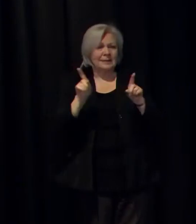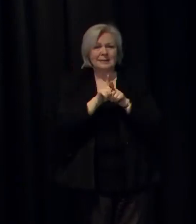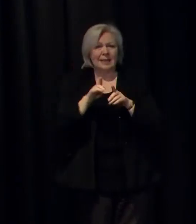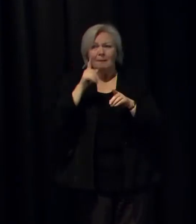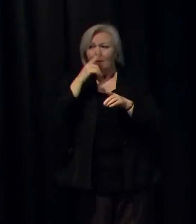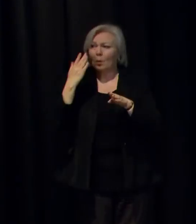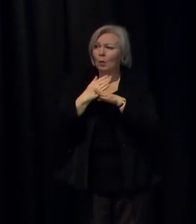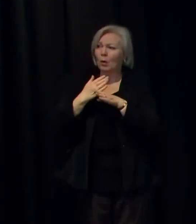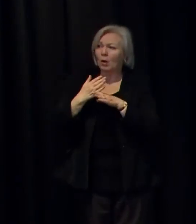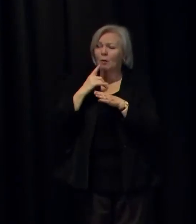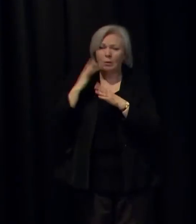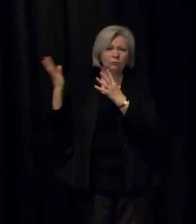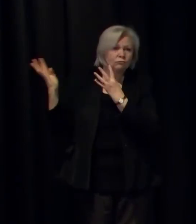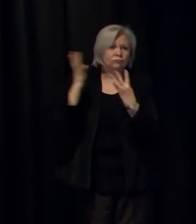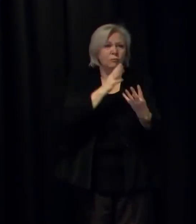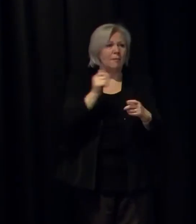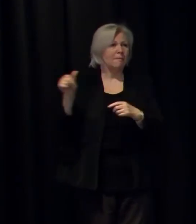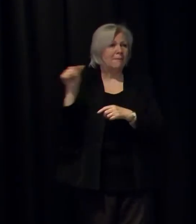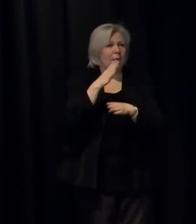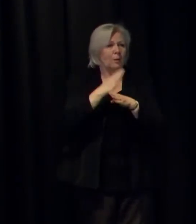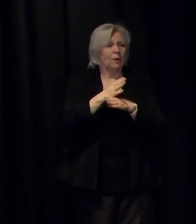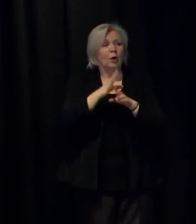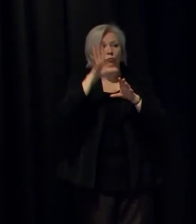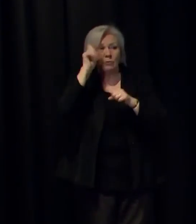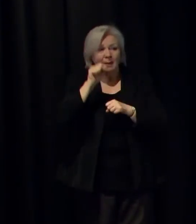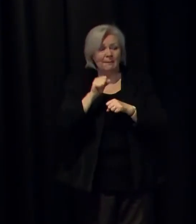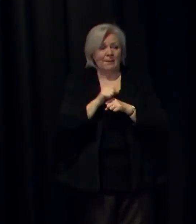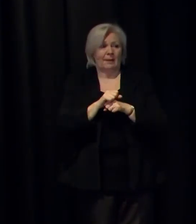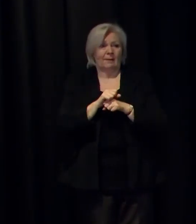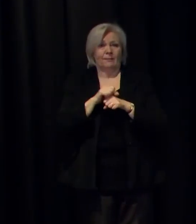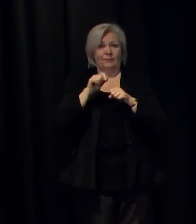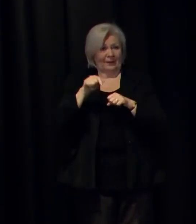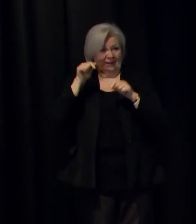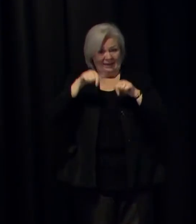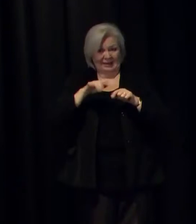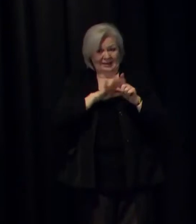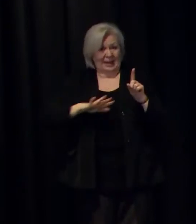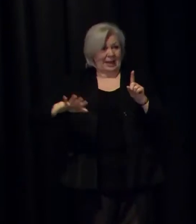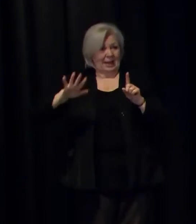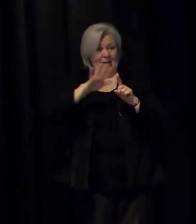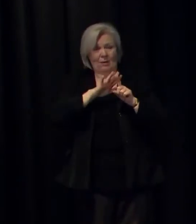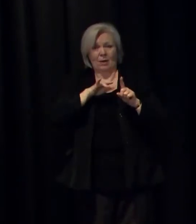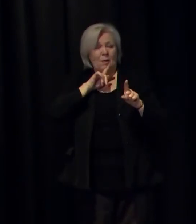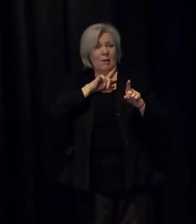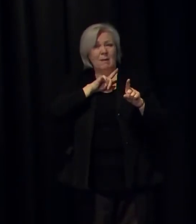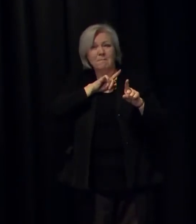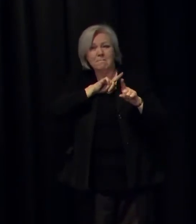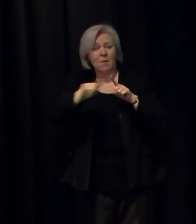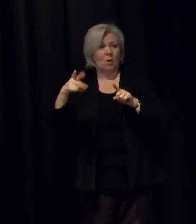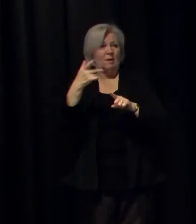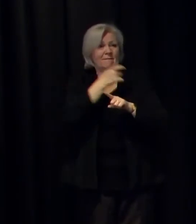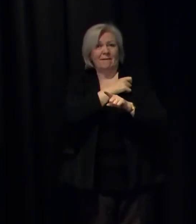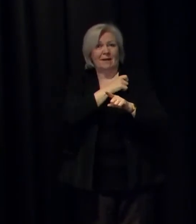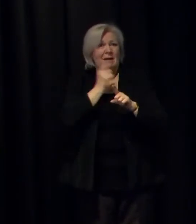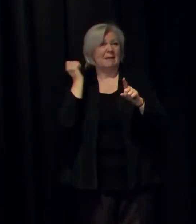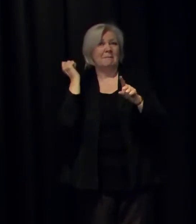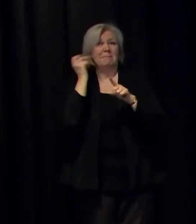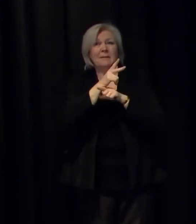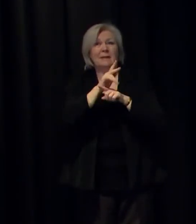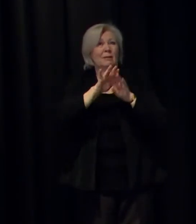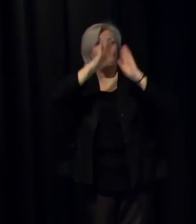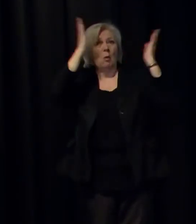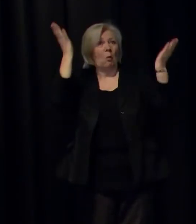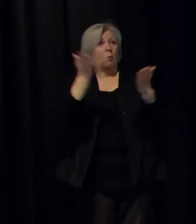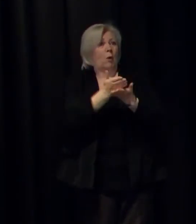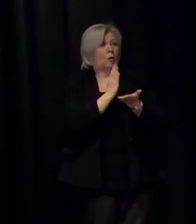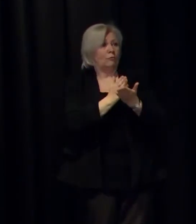we're about to become one of the most highly vaccinated communities anywhere in the world. That means